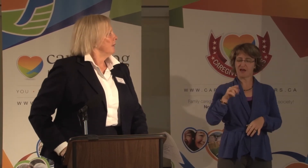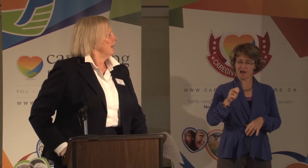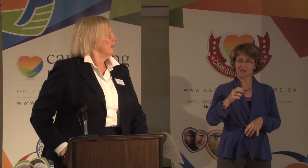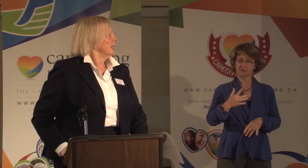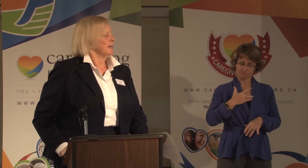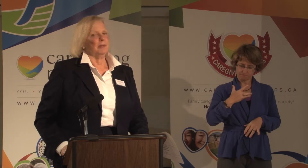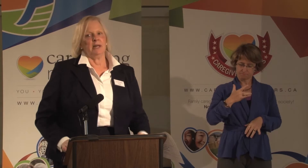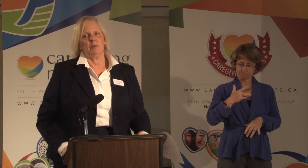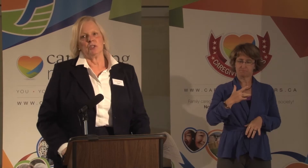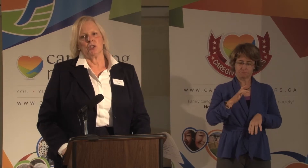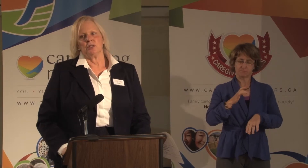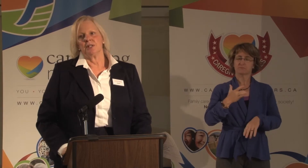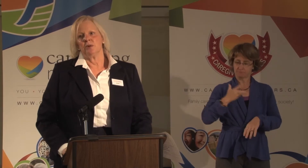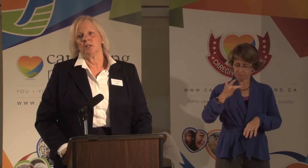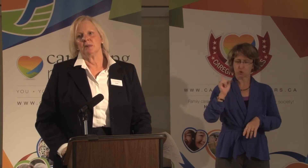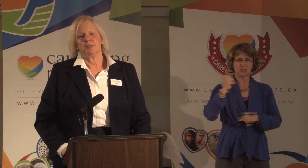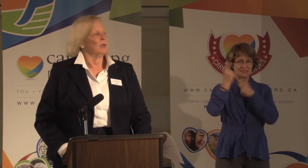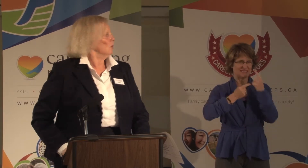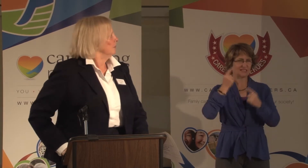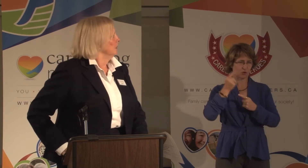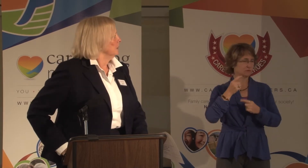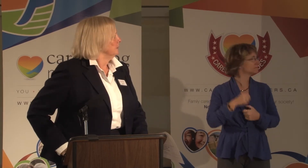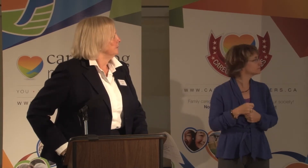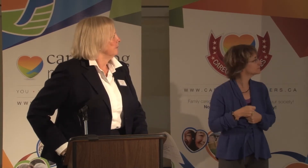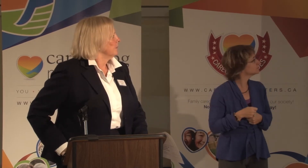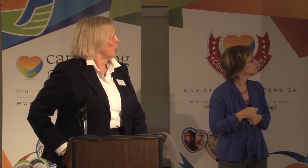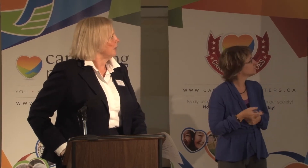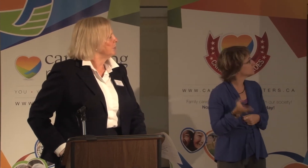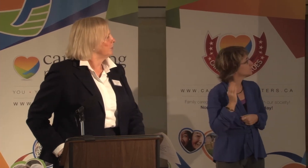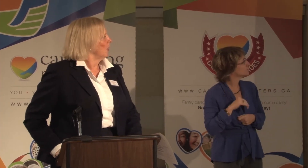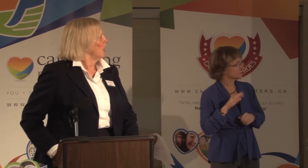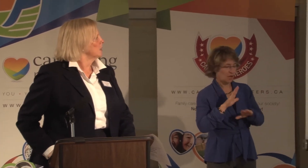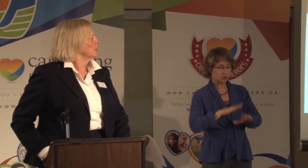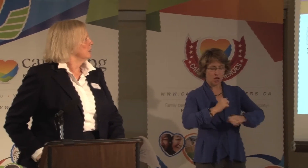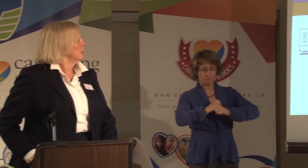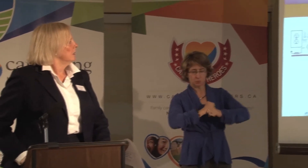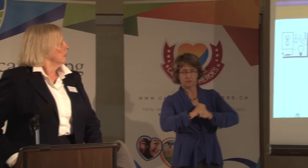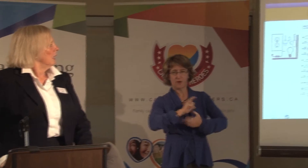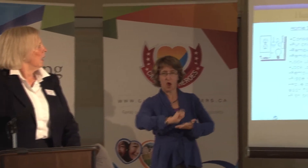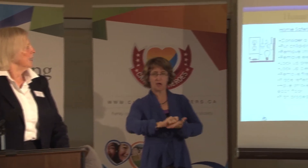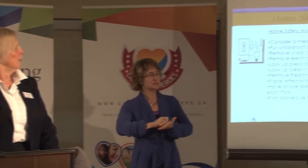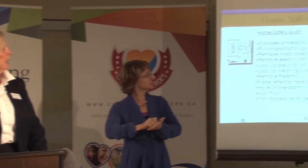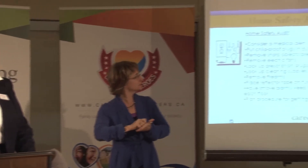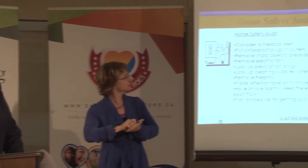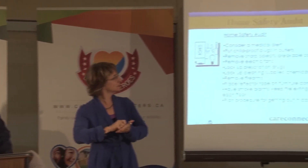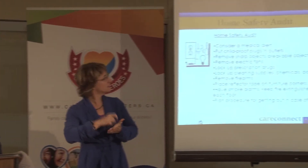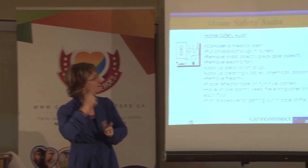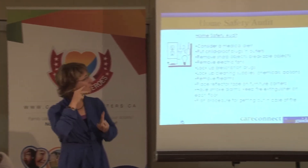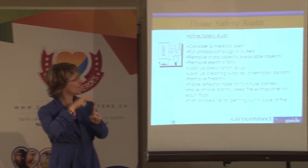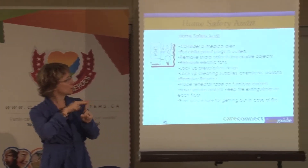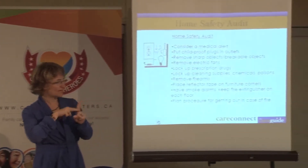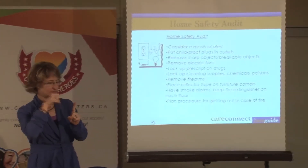and it's something that everyone should consider when someone's at home. Child-proof locks on